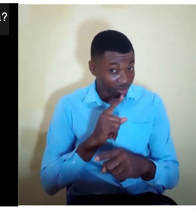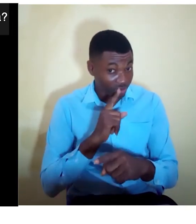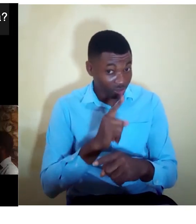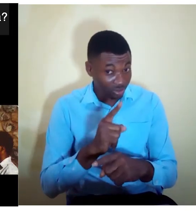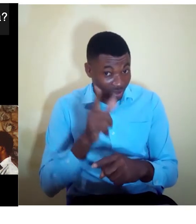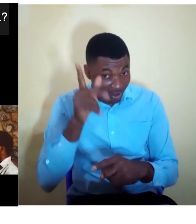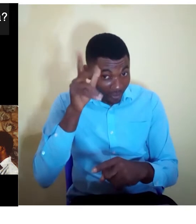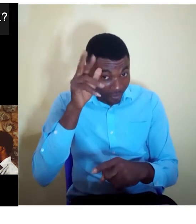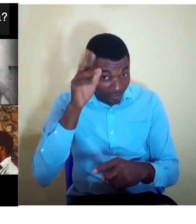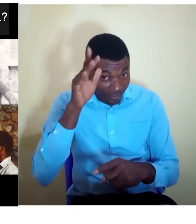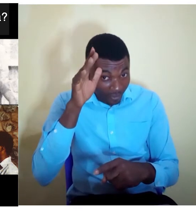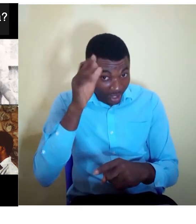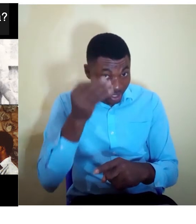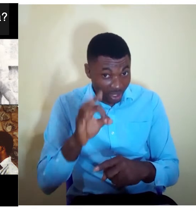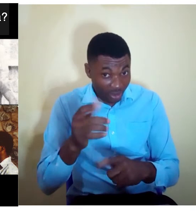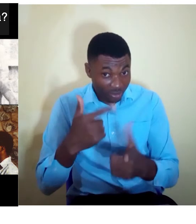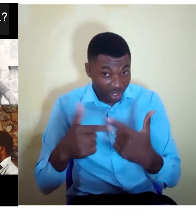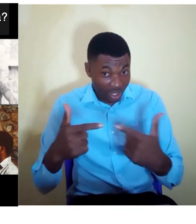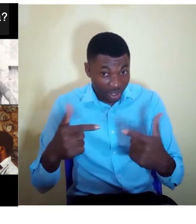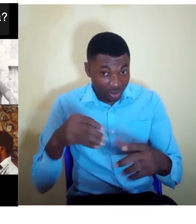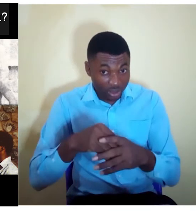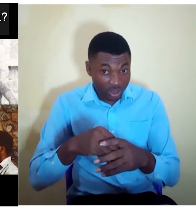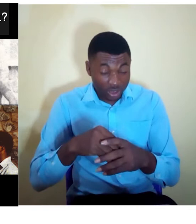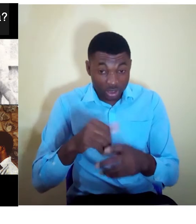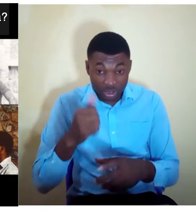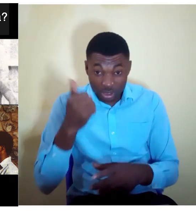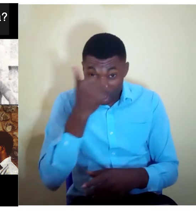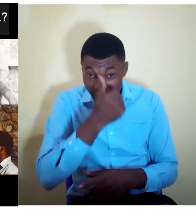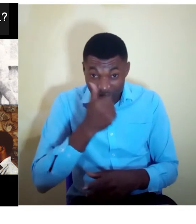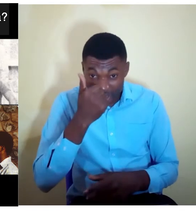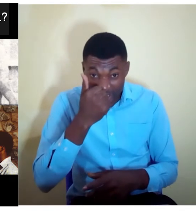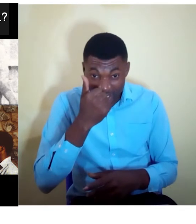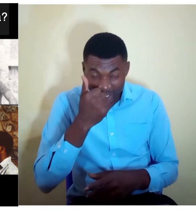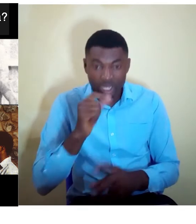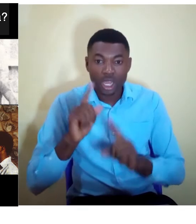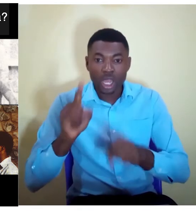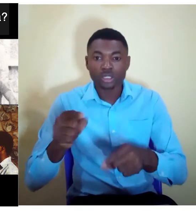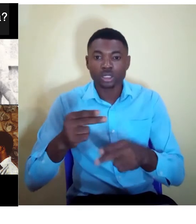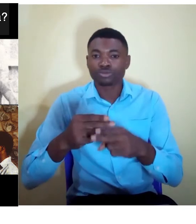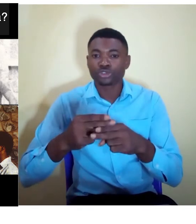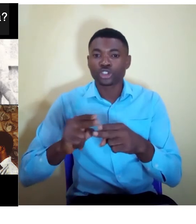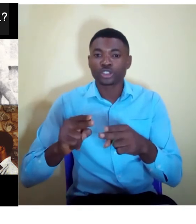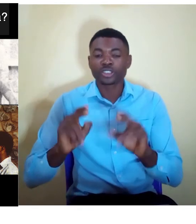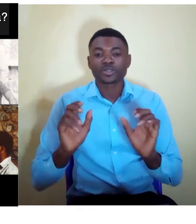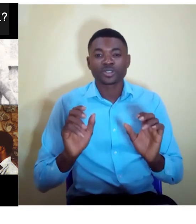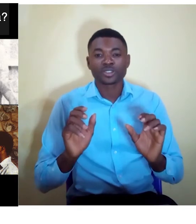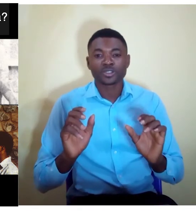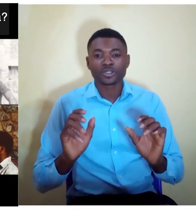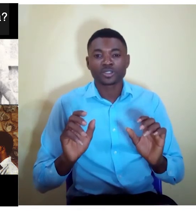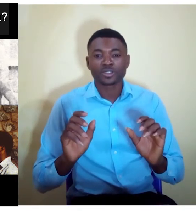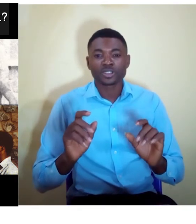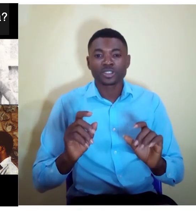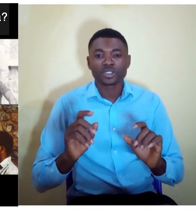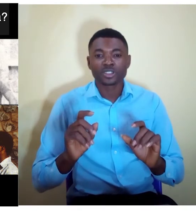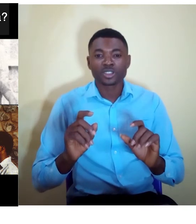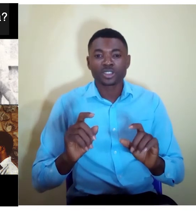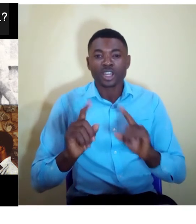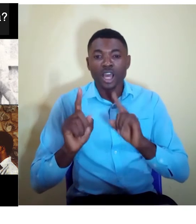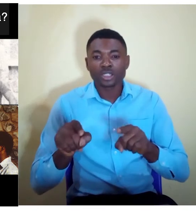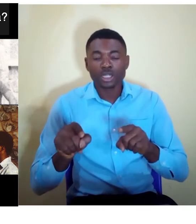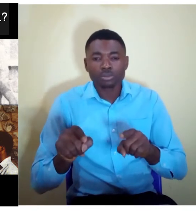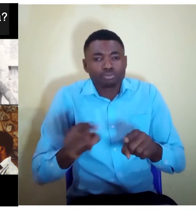father of sign language in Africa? The short answer to this is it depends on who you